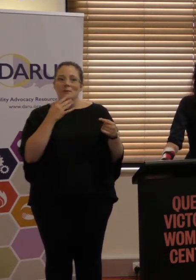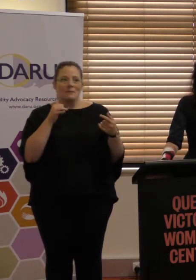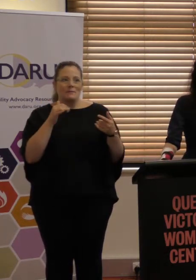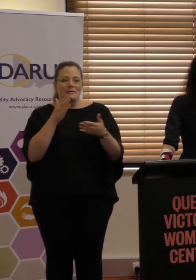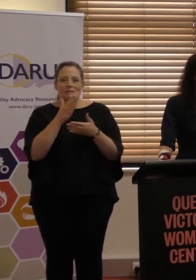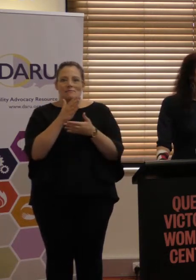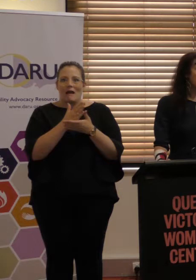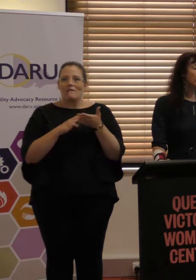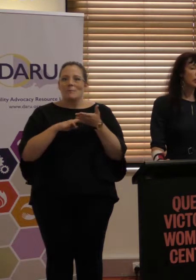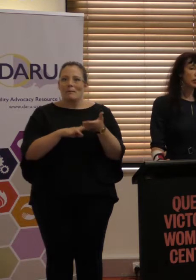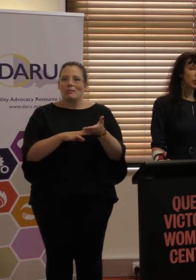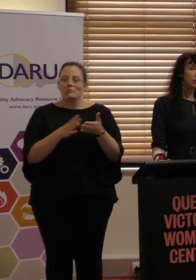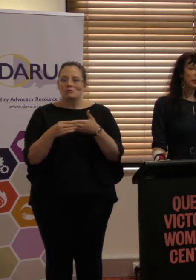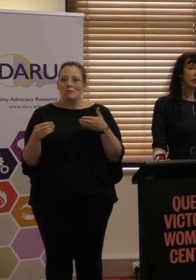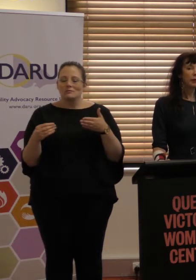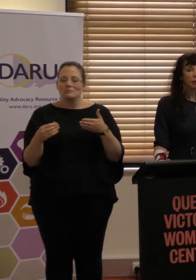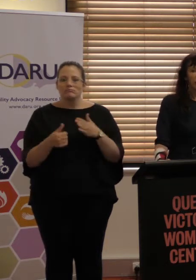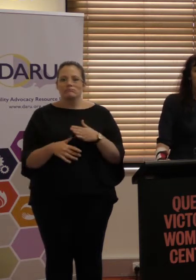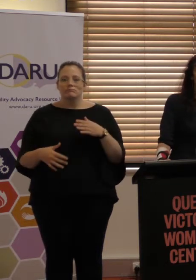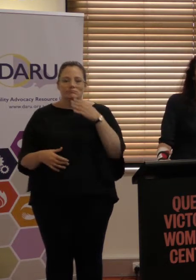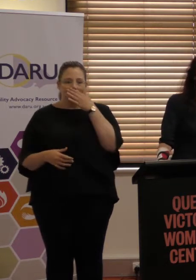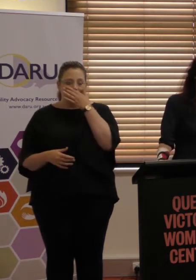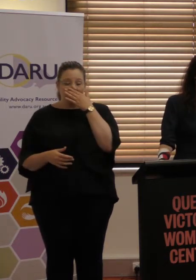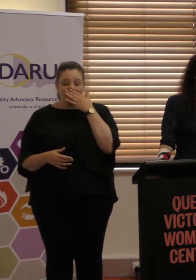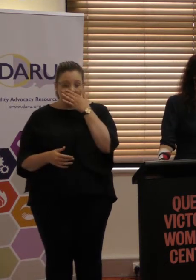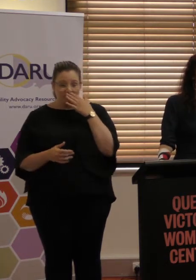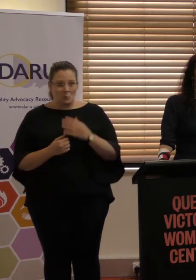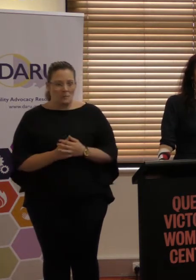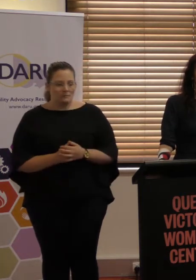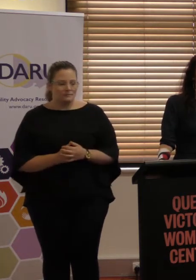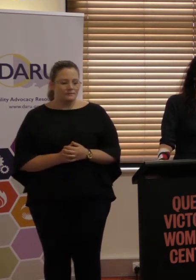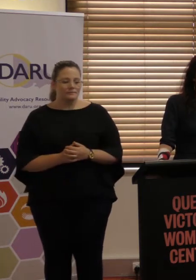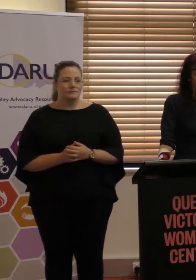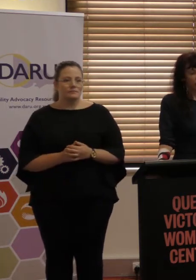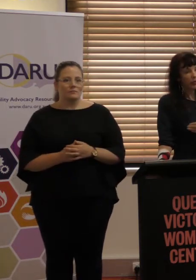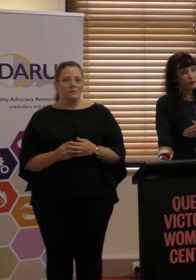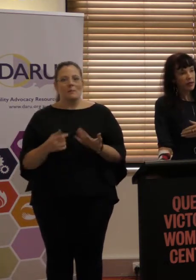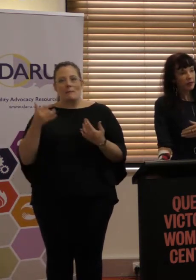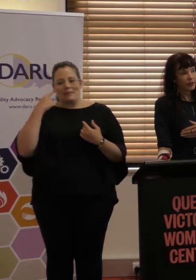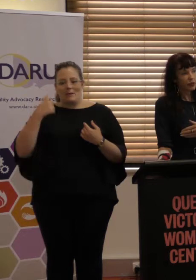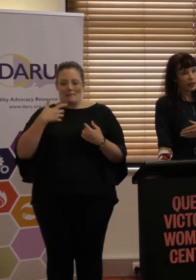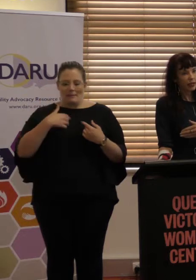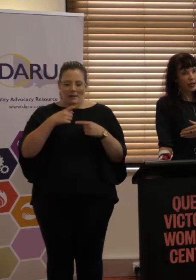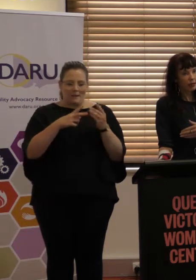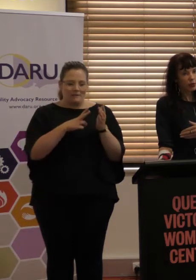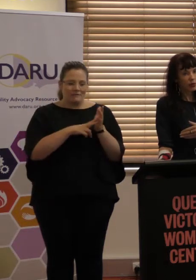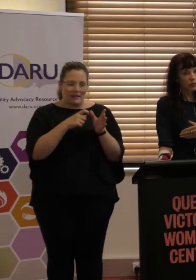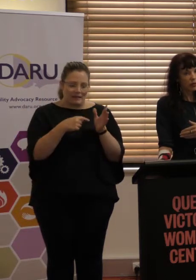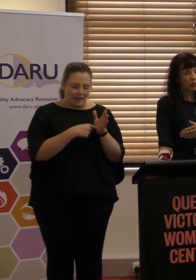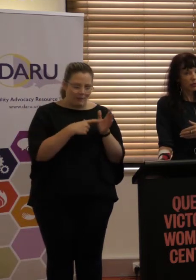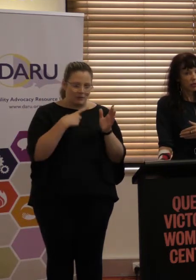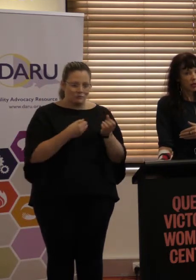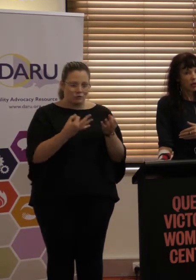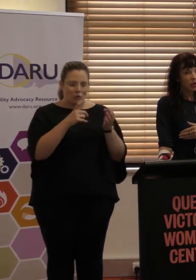$500,000. Now, you probably think I'm complaining about the State Act because it's no costs and I'm complaining about the Federal Act because it